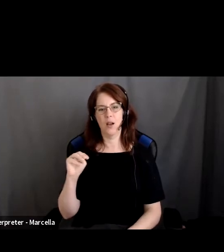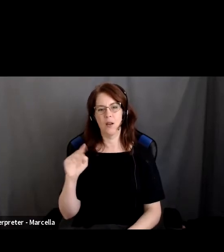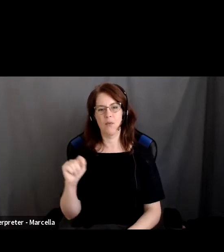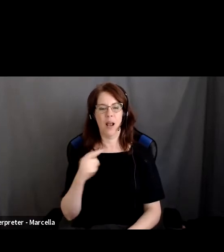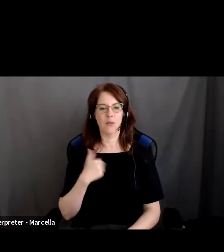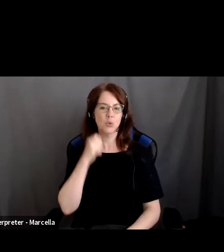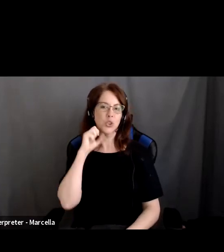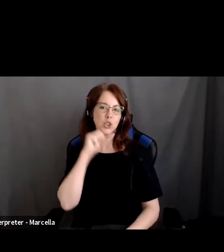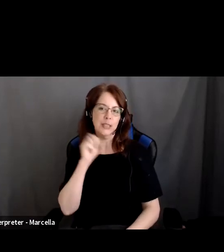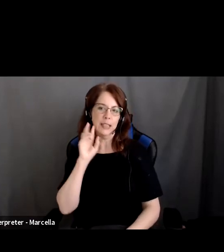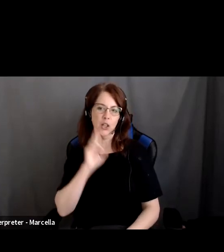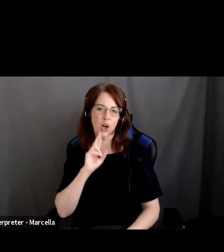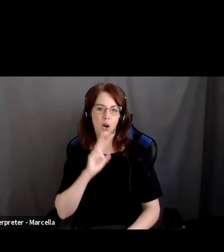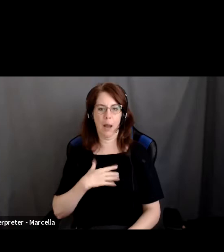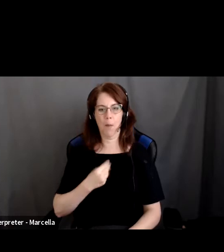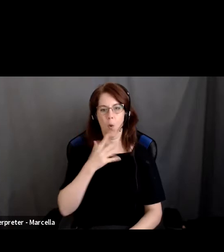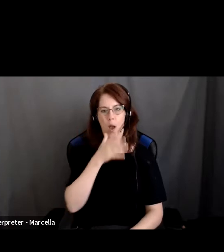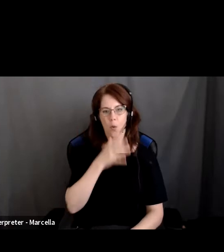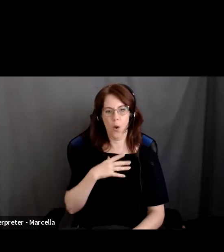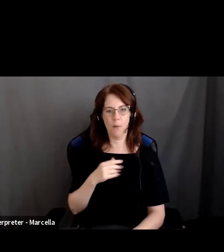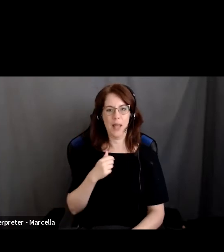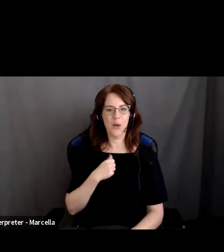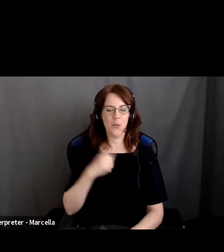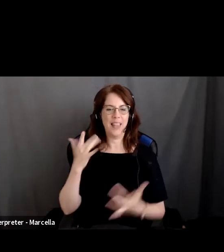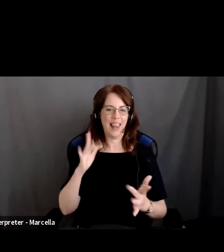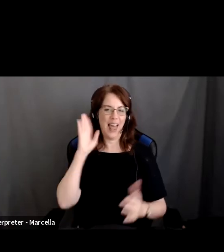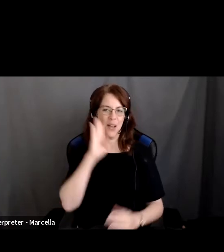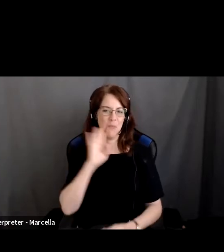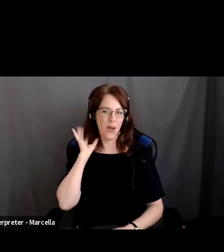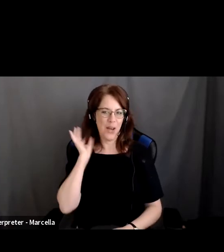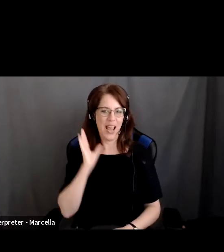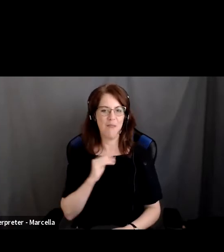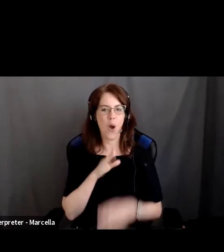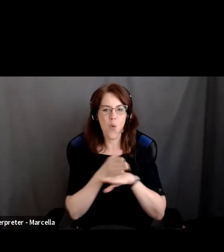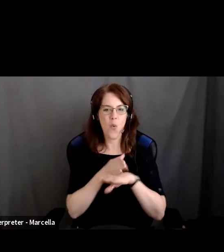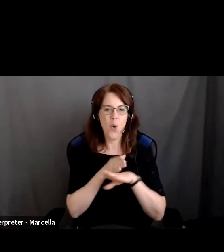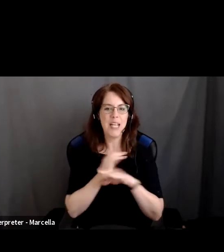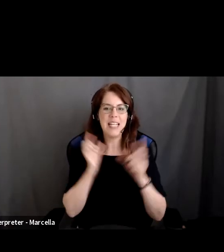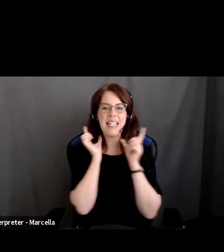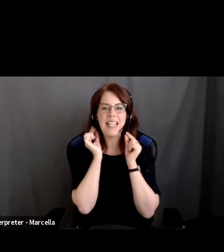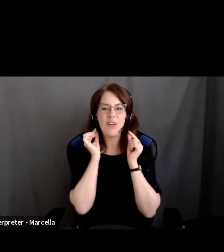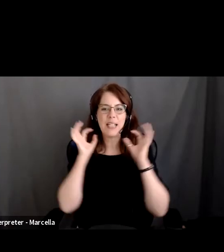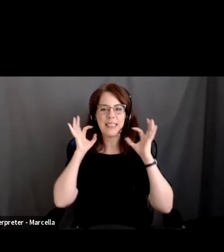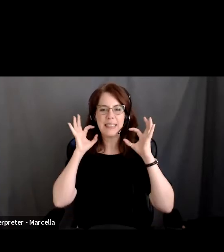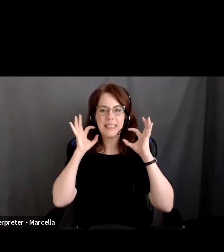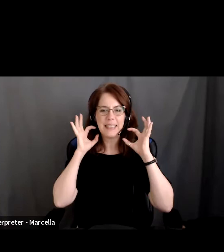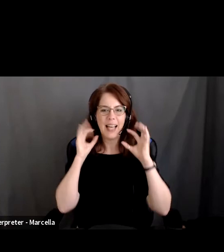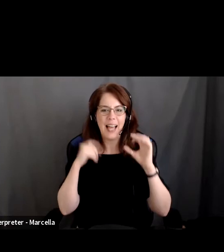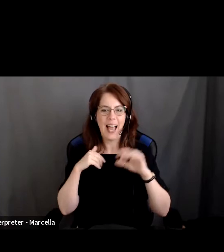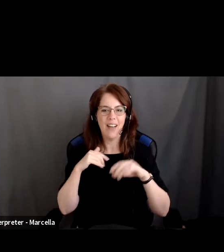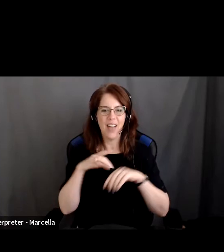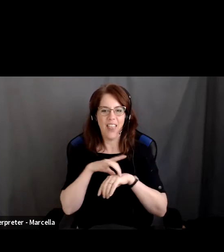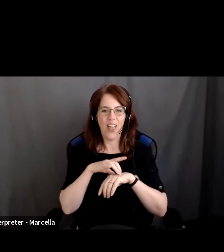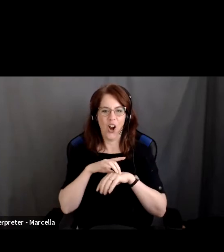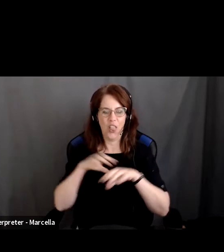woman with light brown hair. I'm wearing wooden earrings that have the continents